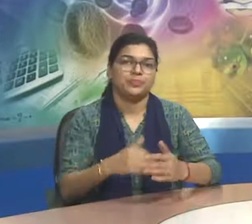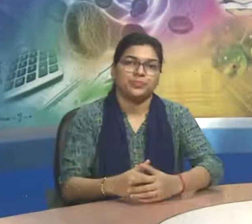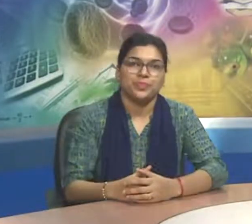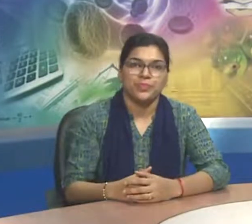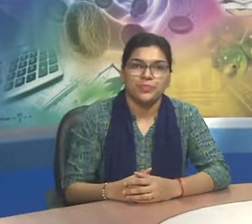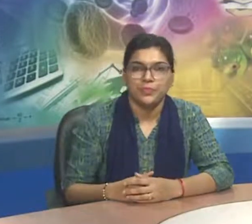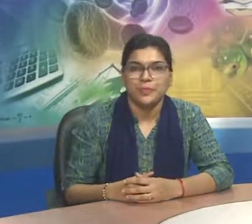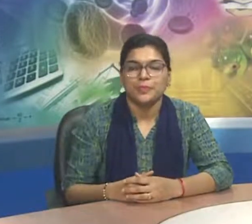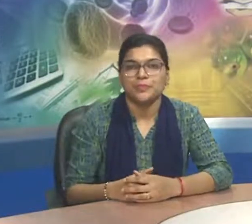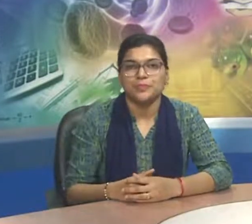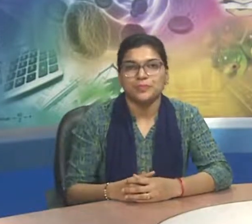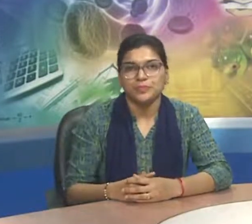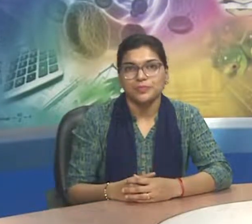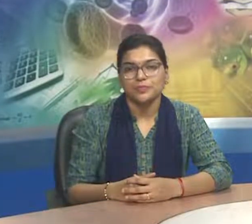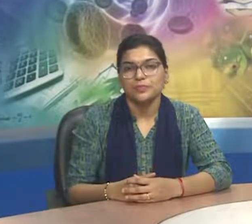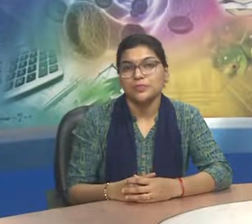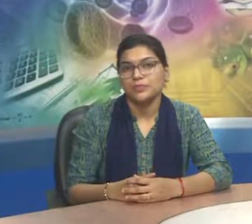It's a big problem.